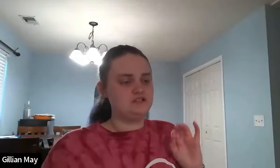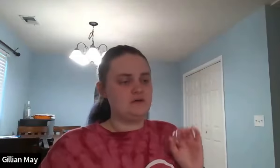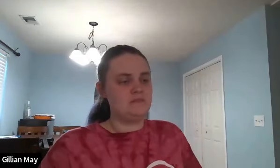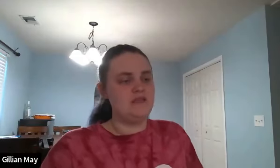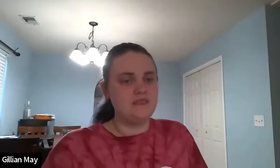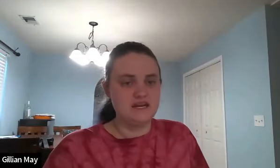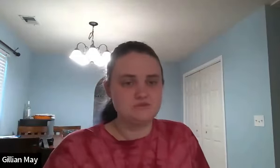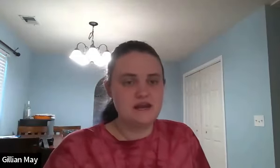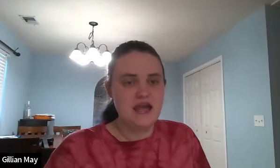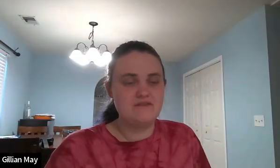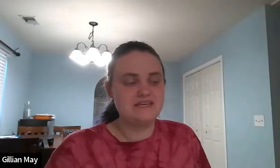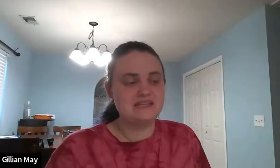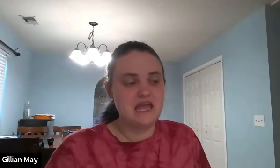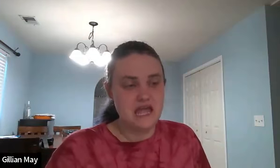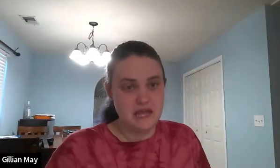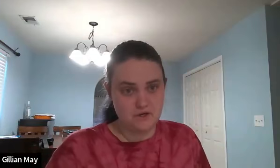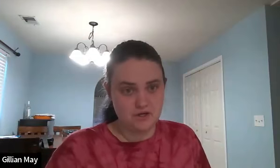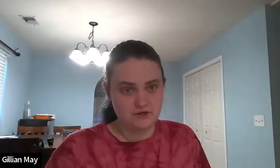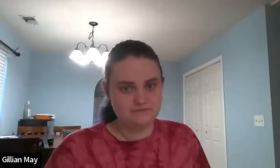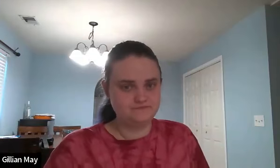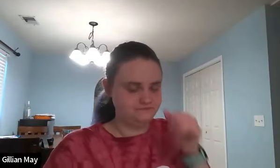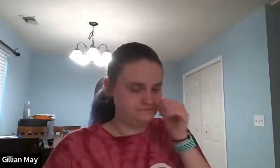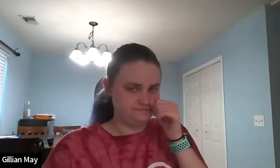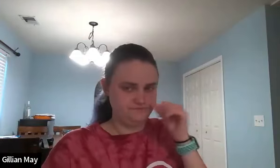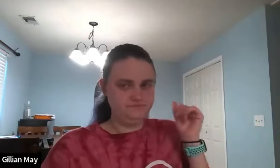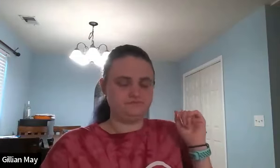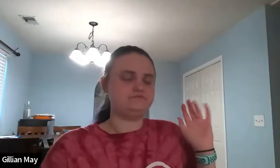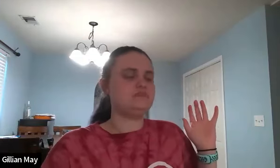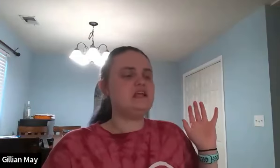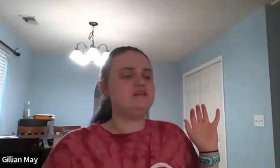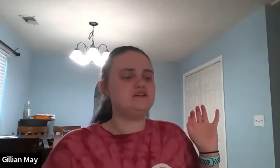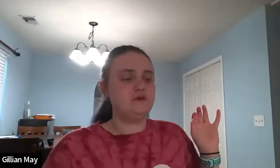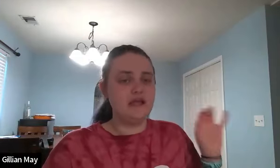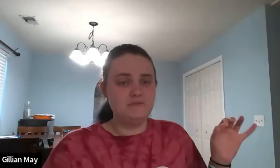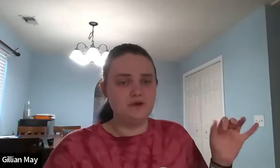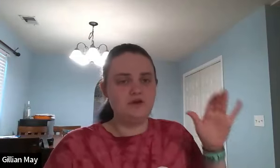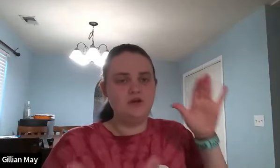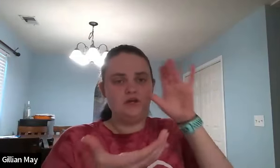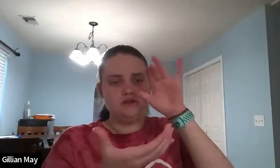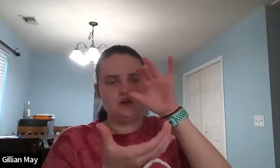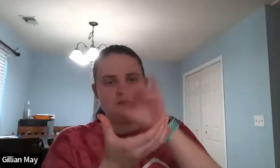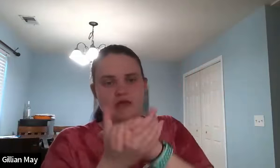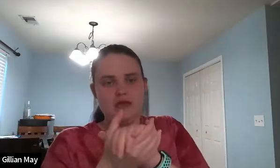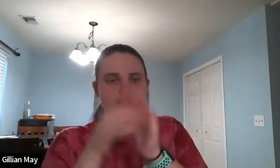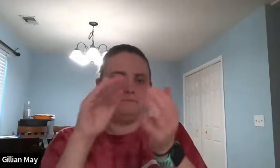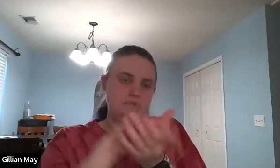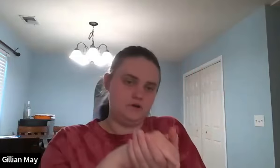So the next one I have is hamburger. And so for hamburger, you're going to go